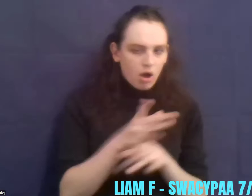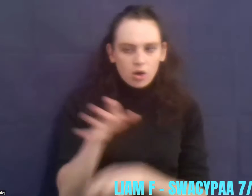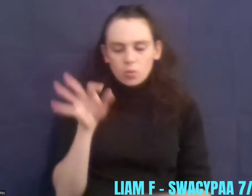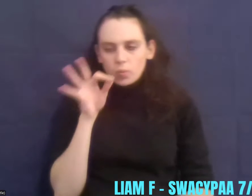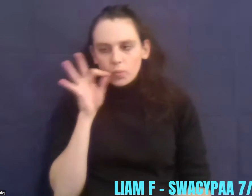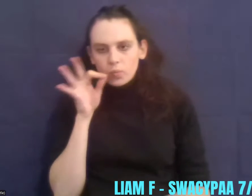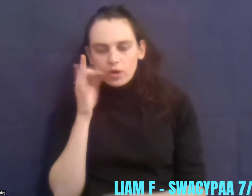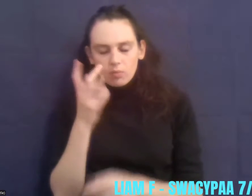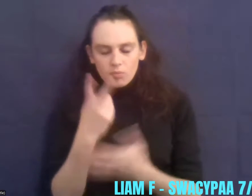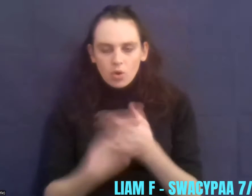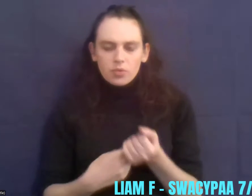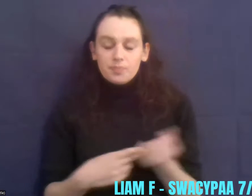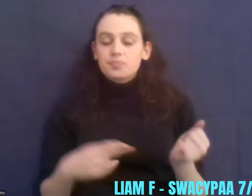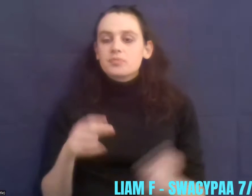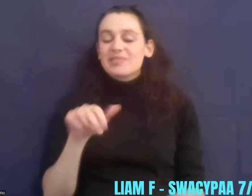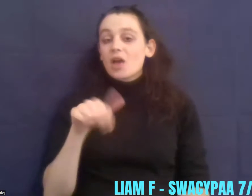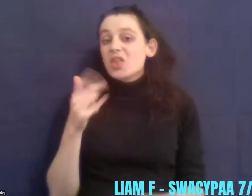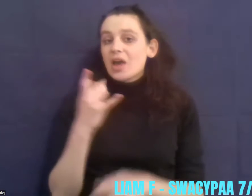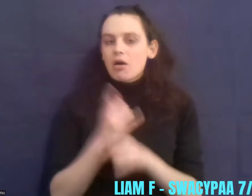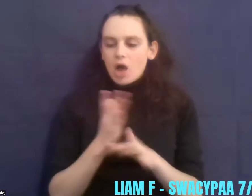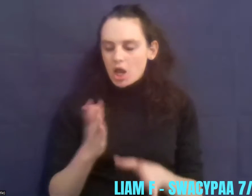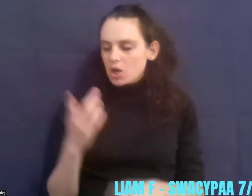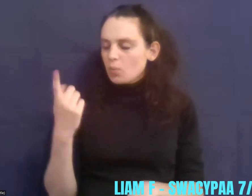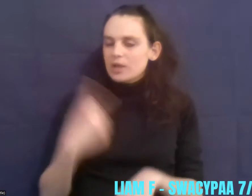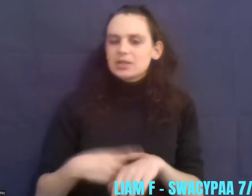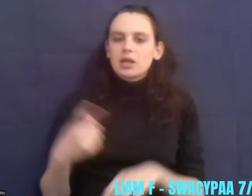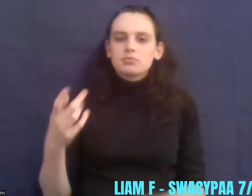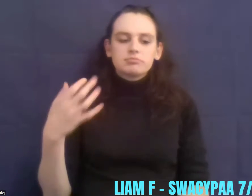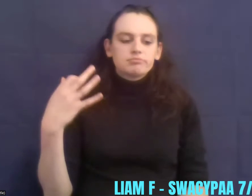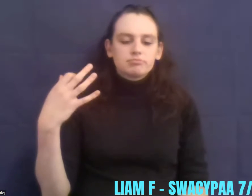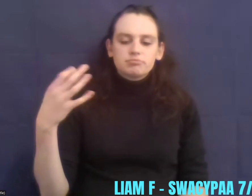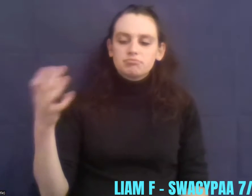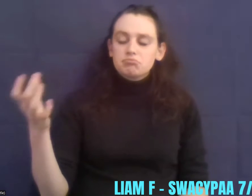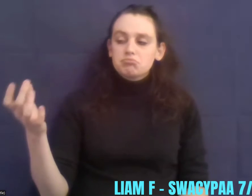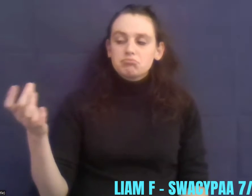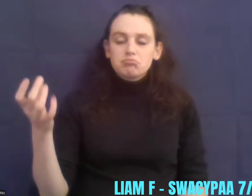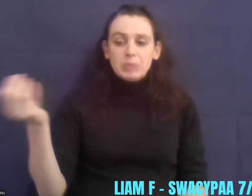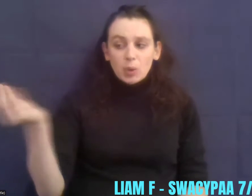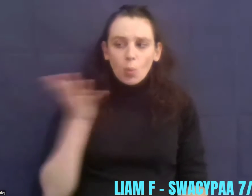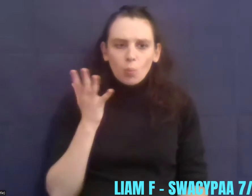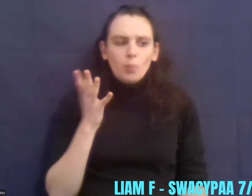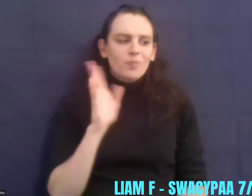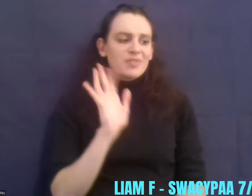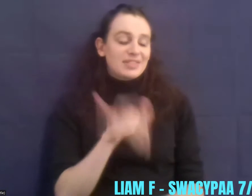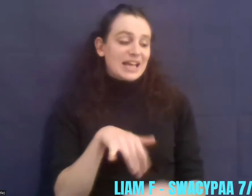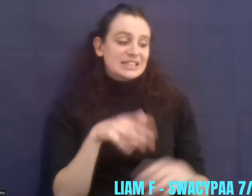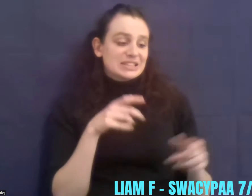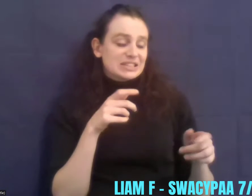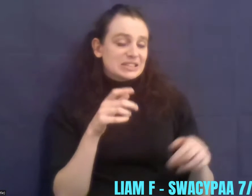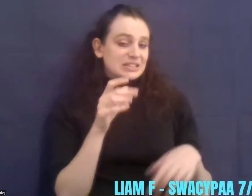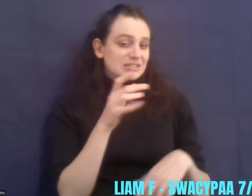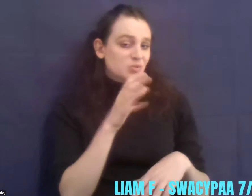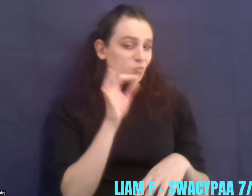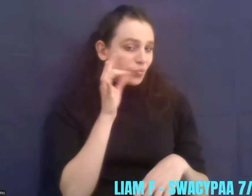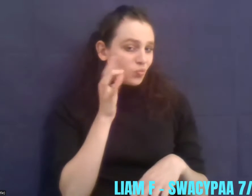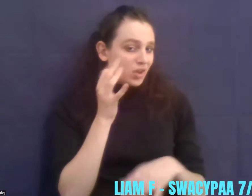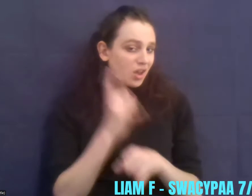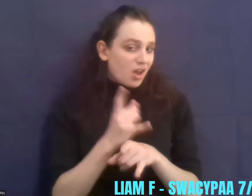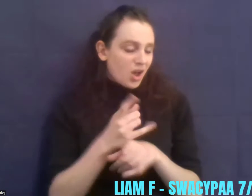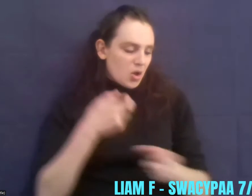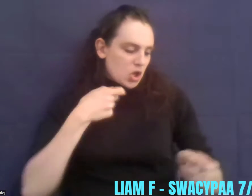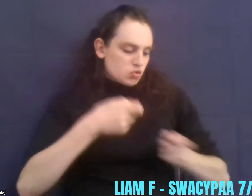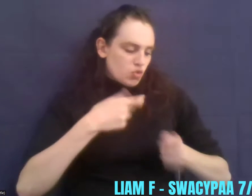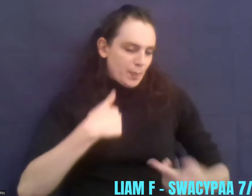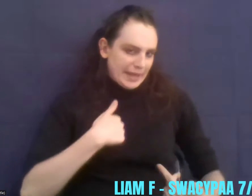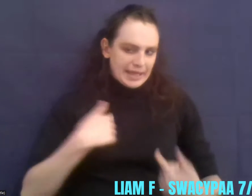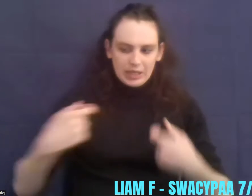out to me that really those substances were managing me. And for me, what came to a head was I was driving home from work one night